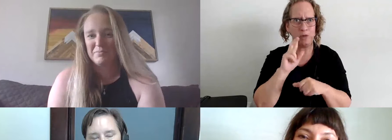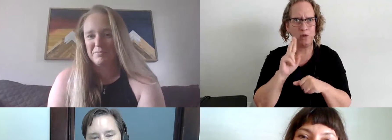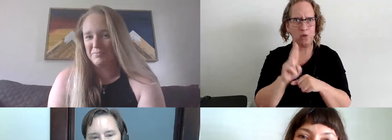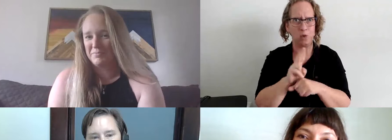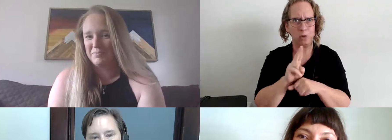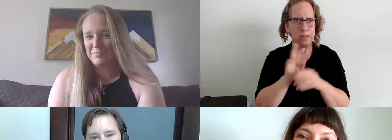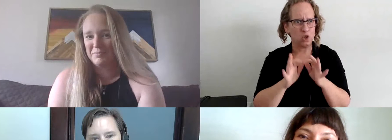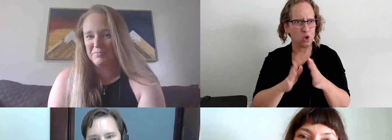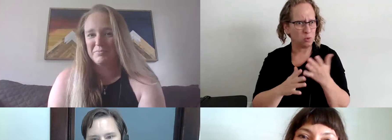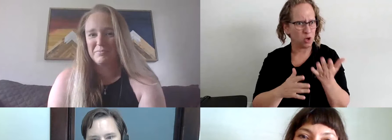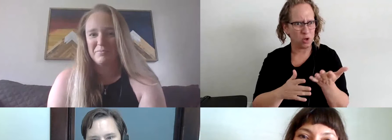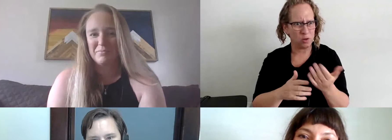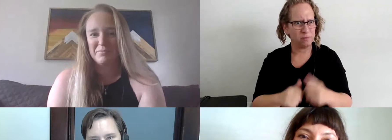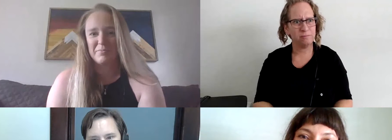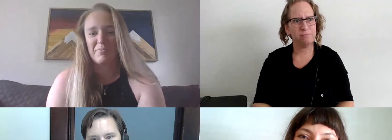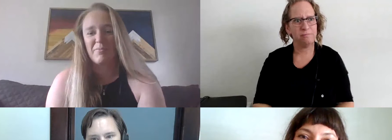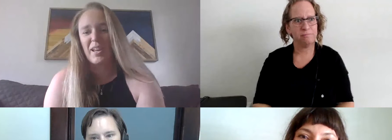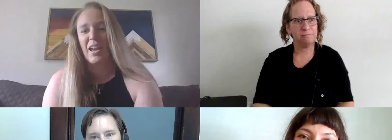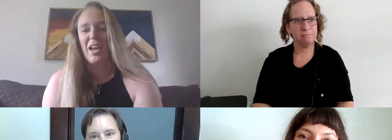an interpreter?